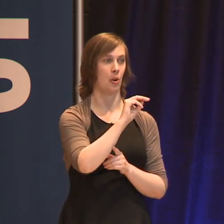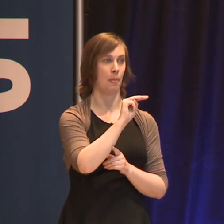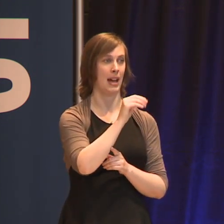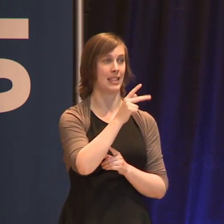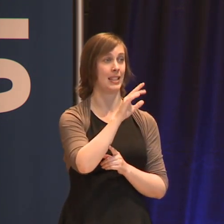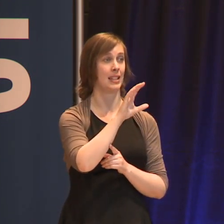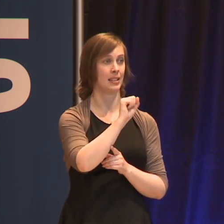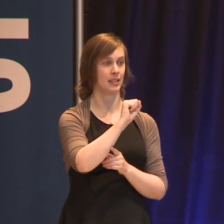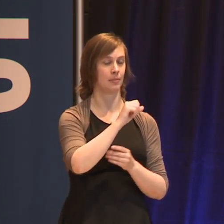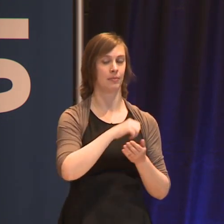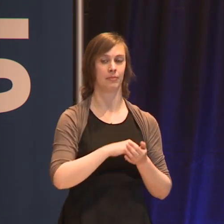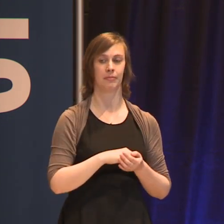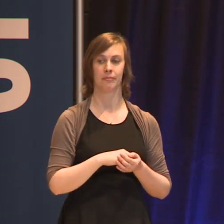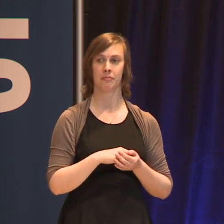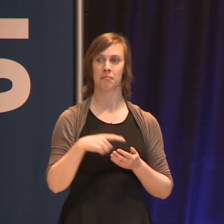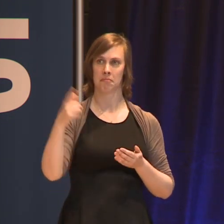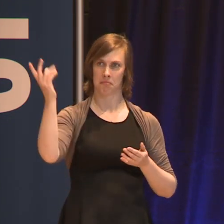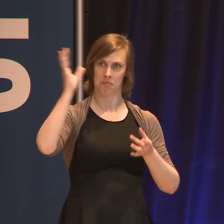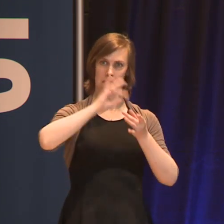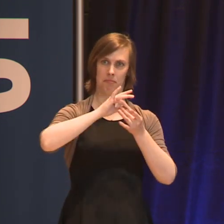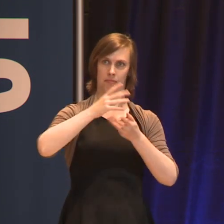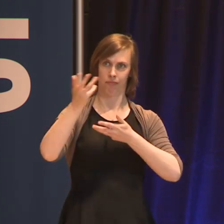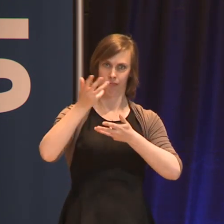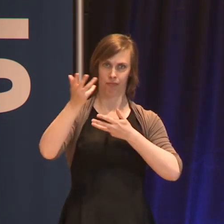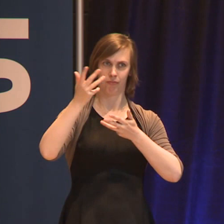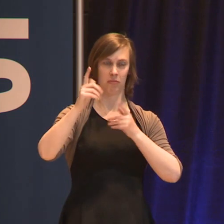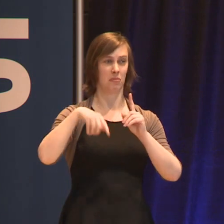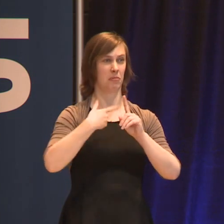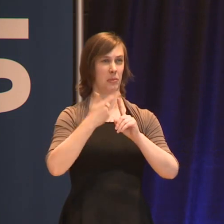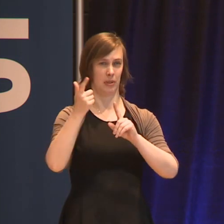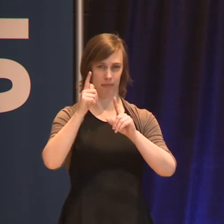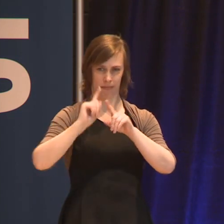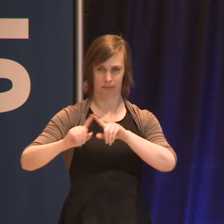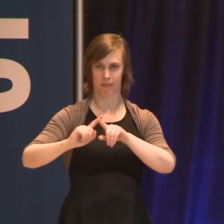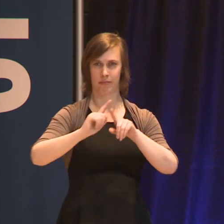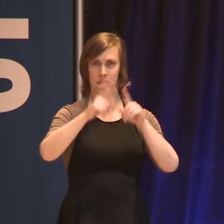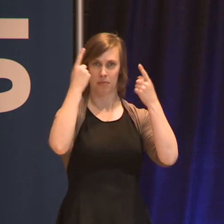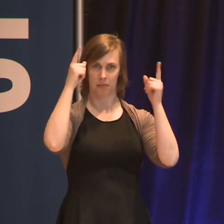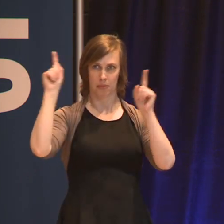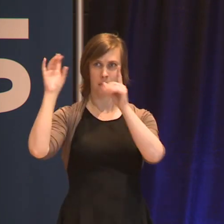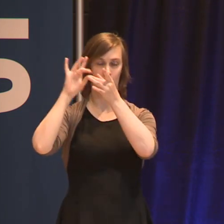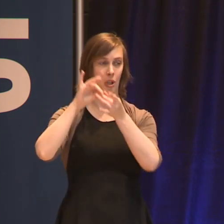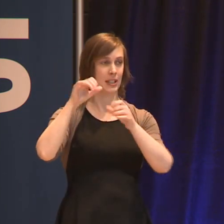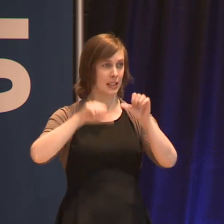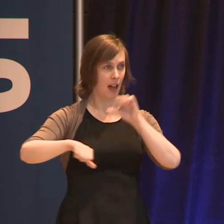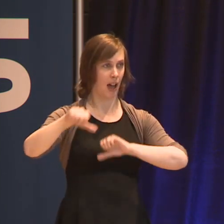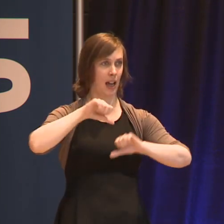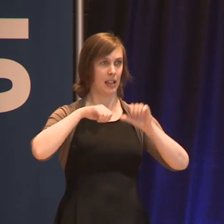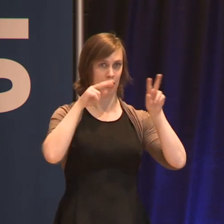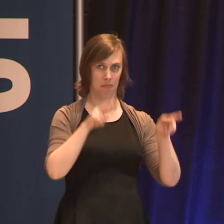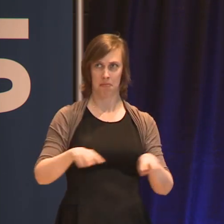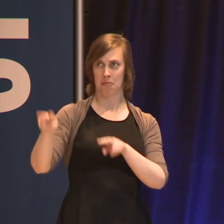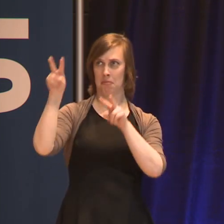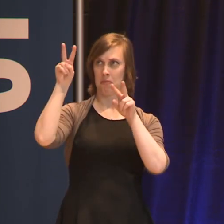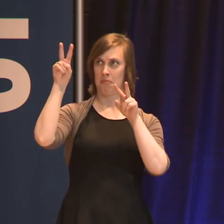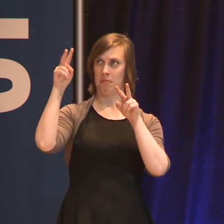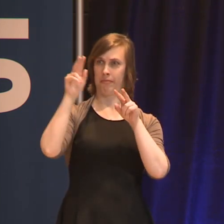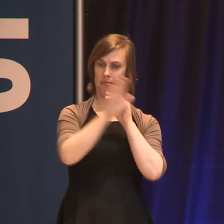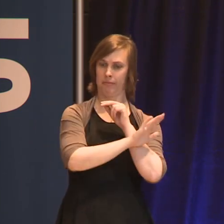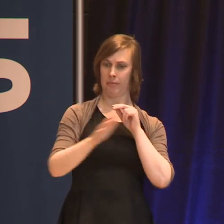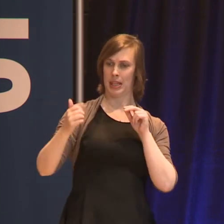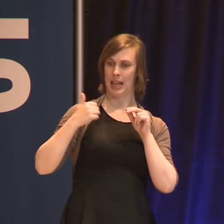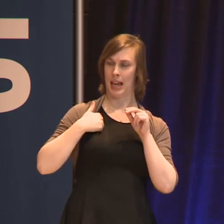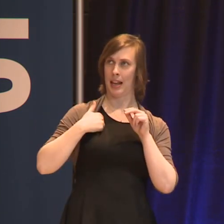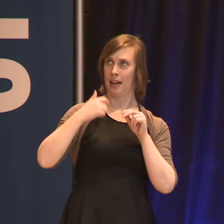accomplishments, his extraordinary contributions to science, and his outstanding role modeling for all Canadians, we presented him